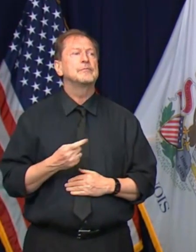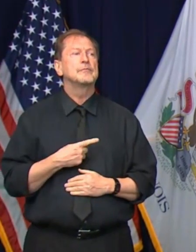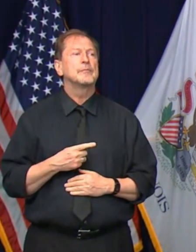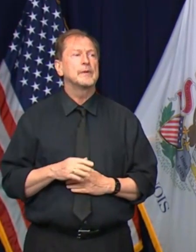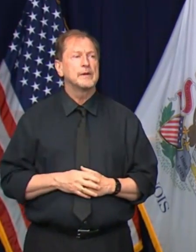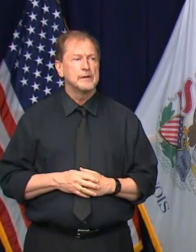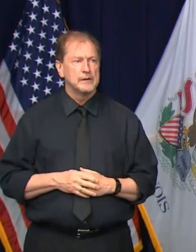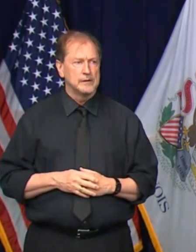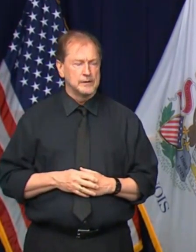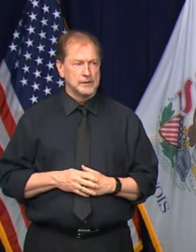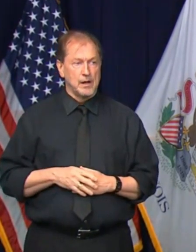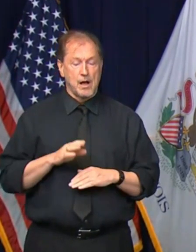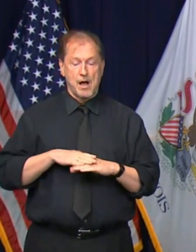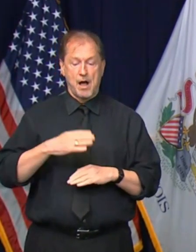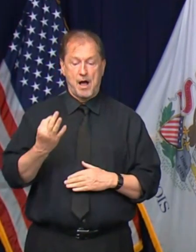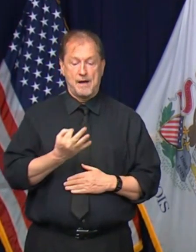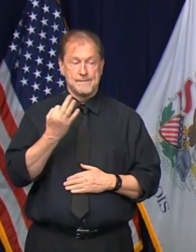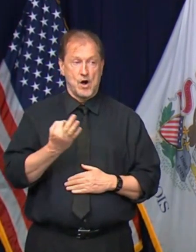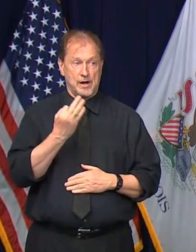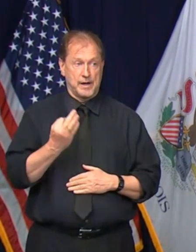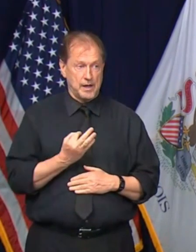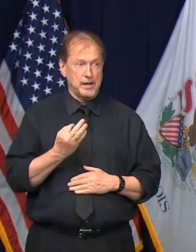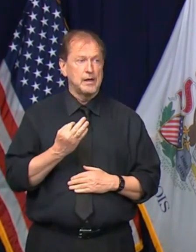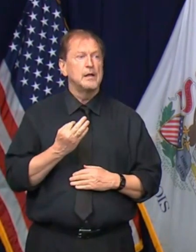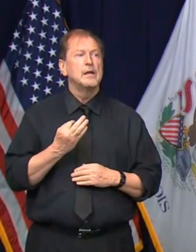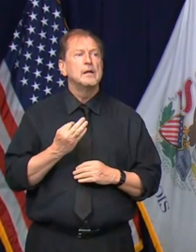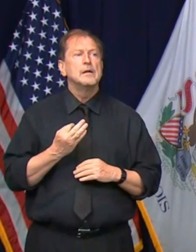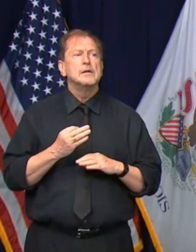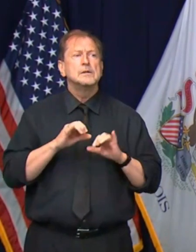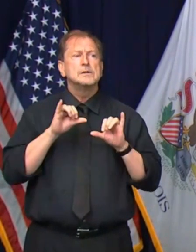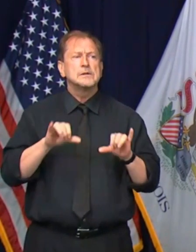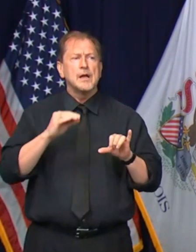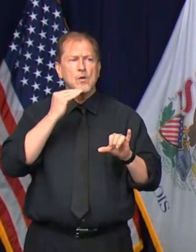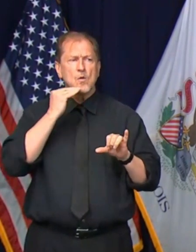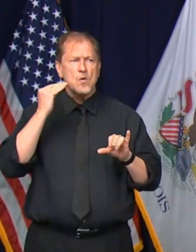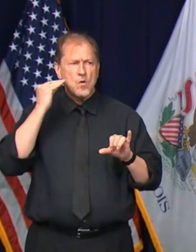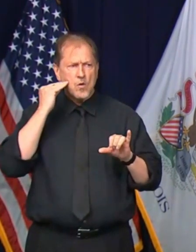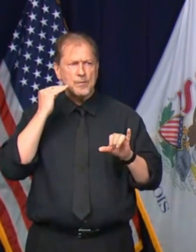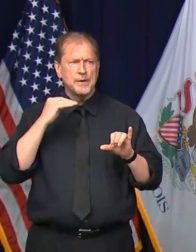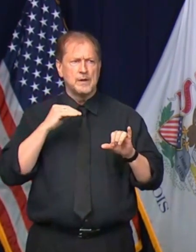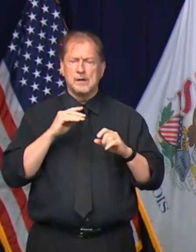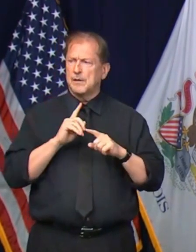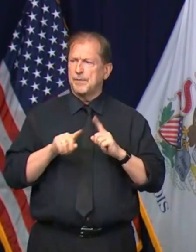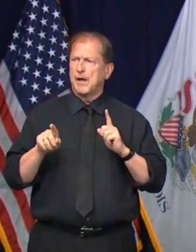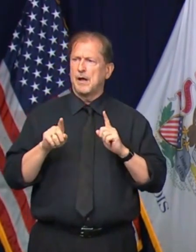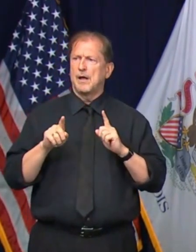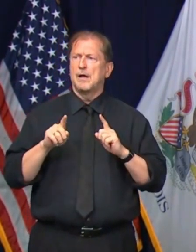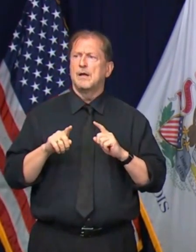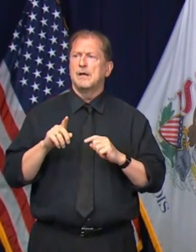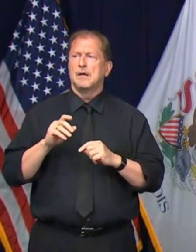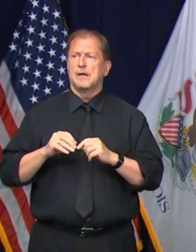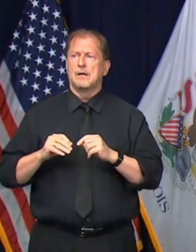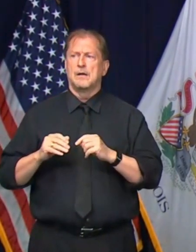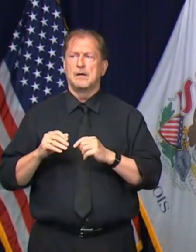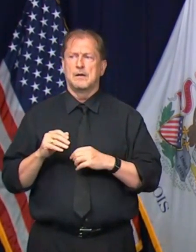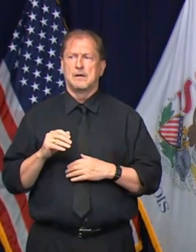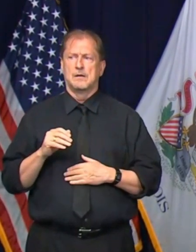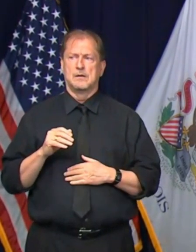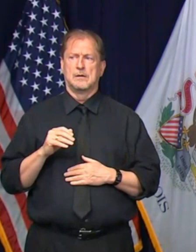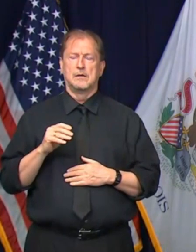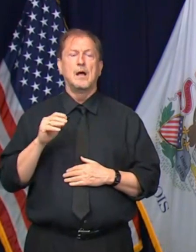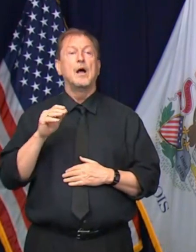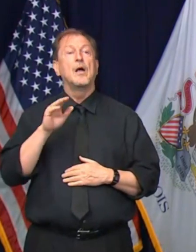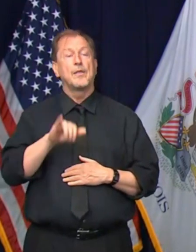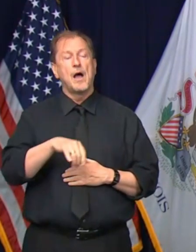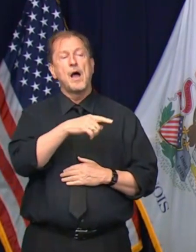set to expire on Friday along with your stay-at-home order. You've said that order will be extended to allow the state to enter into phase 3. Will a continued ban on evictions